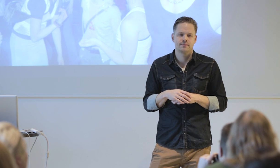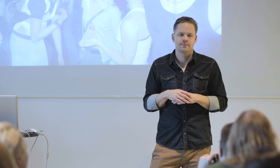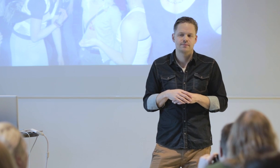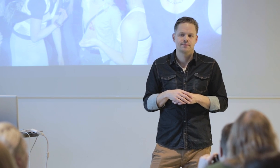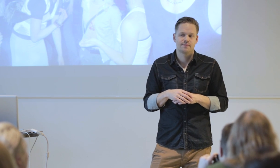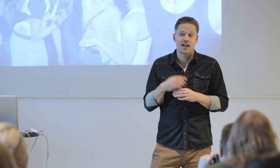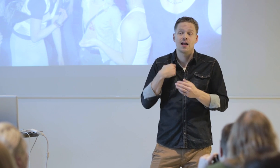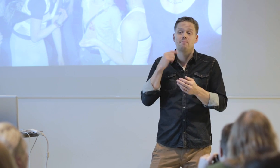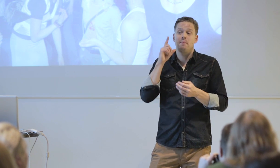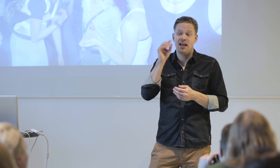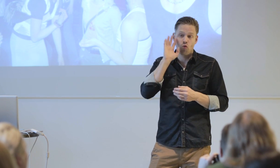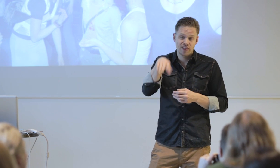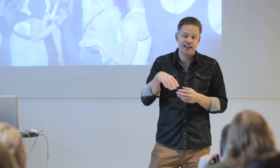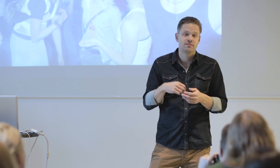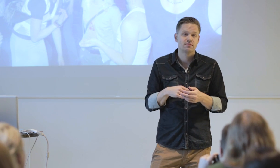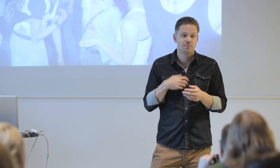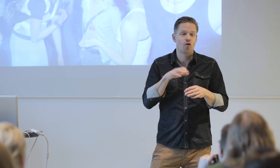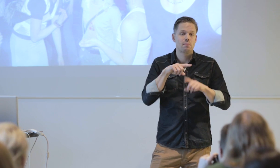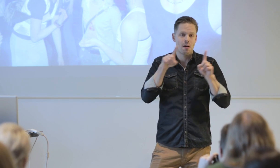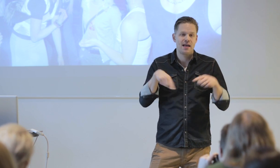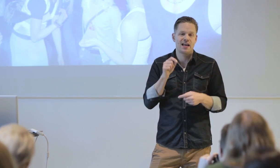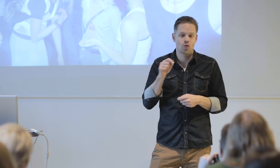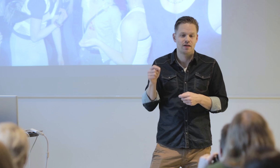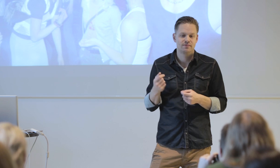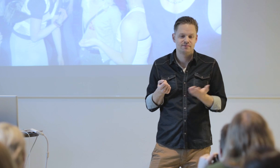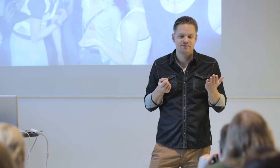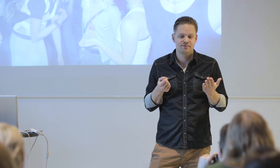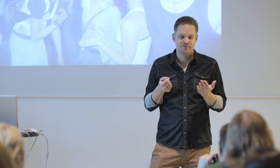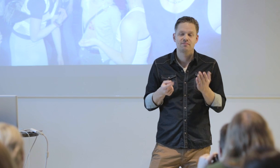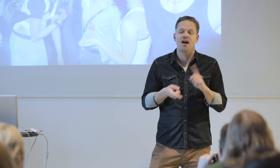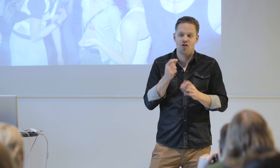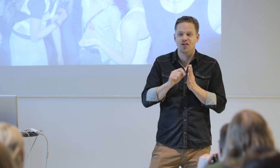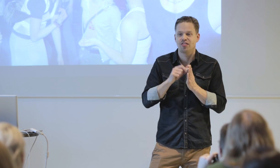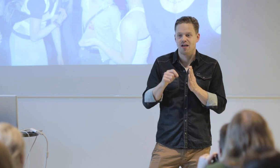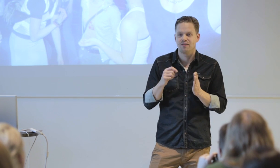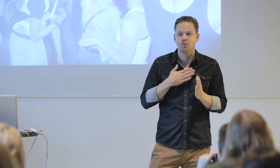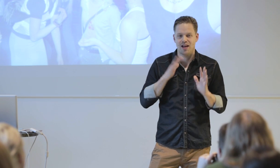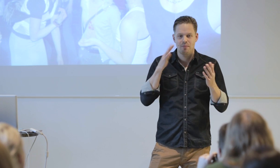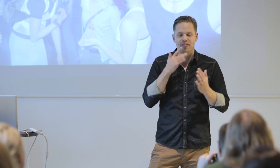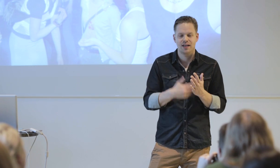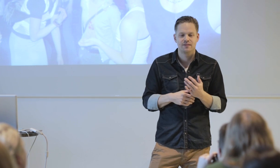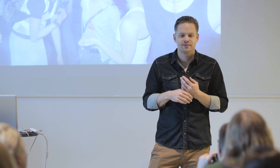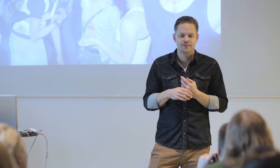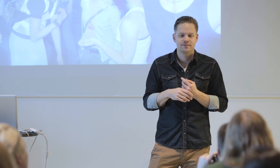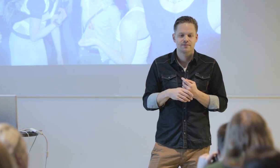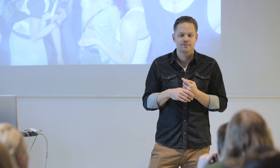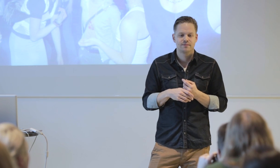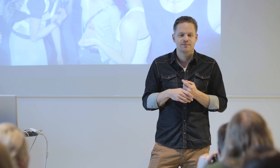way. Then I went home, and I took a paper, and I started writing my life story